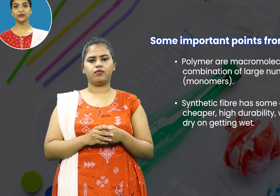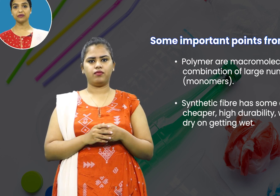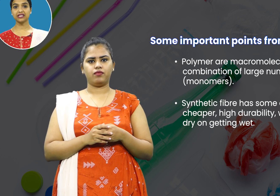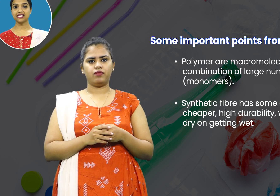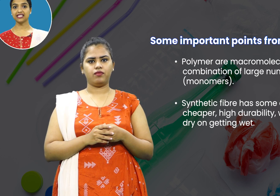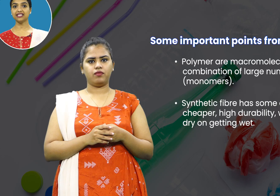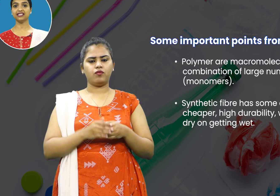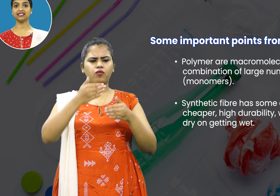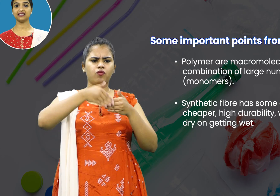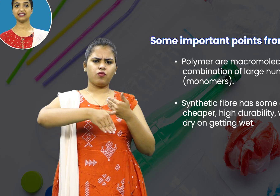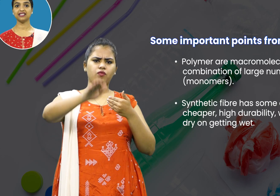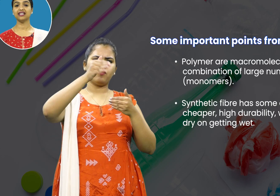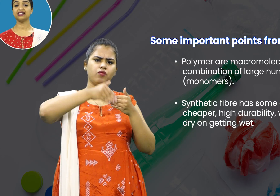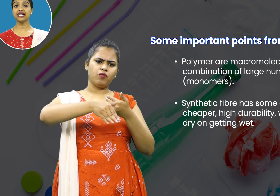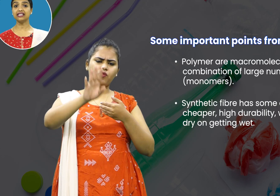high durability,